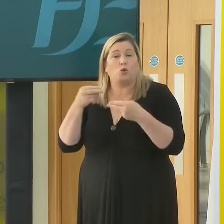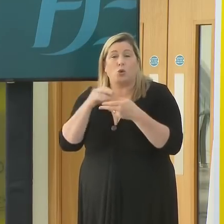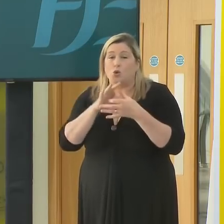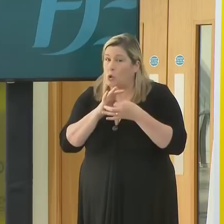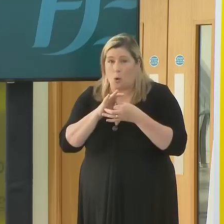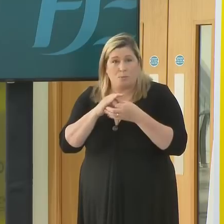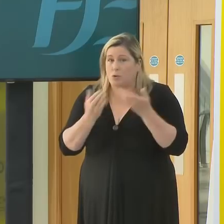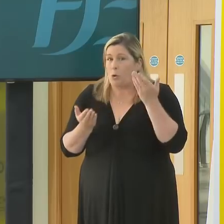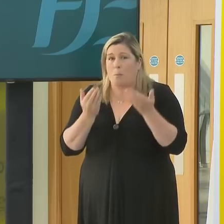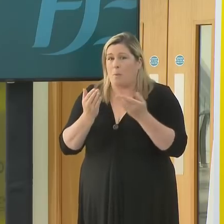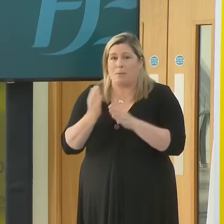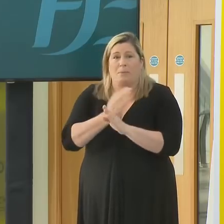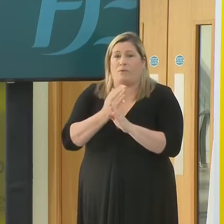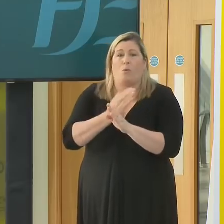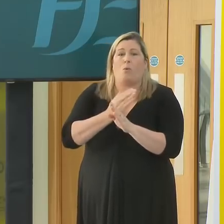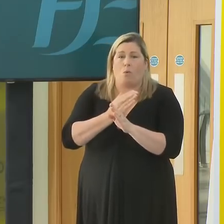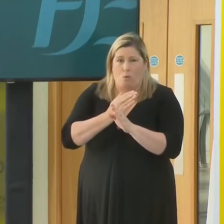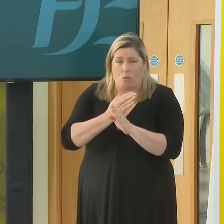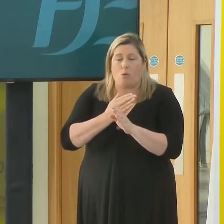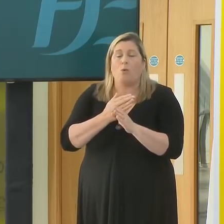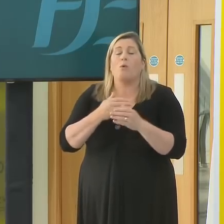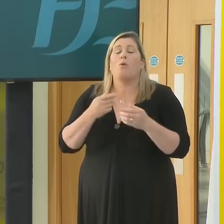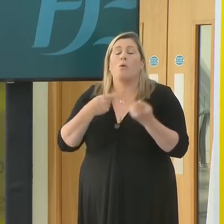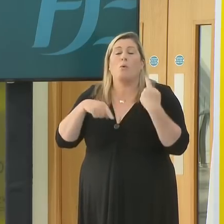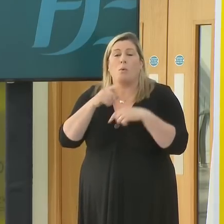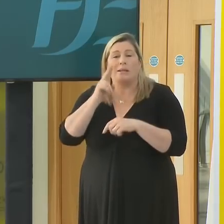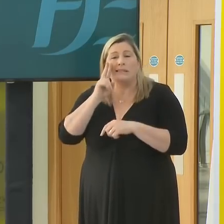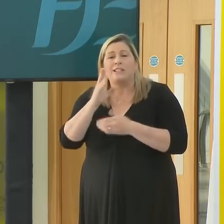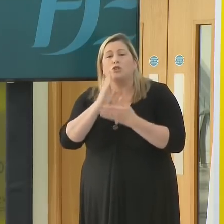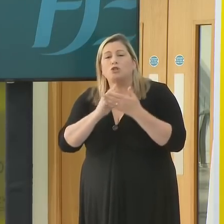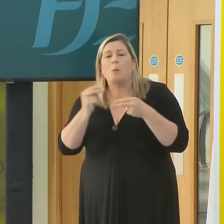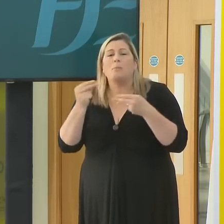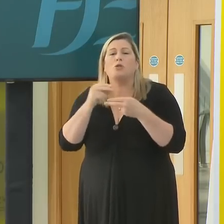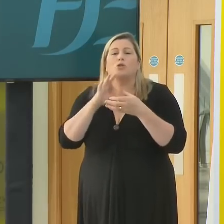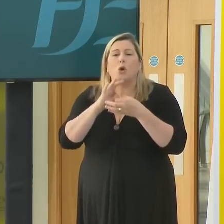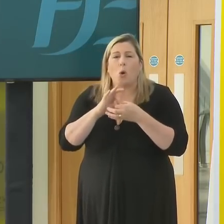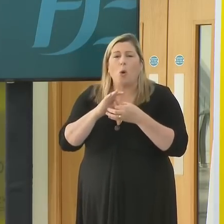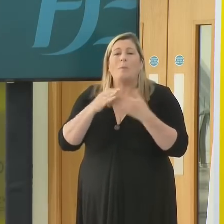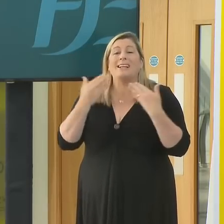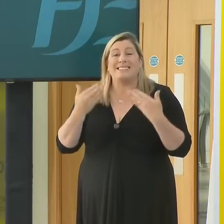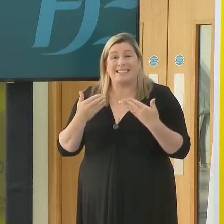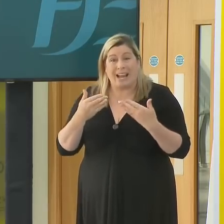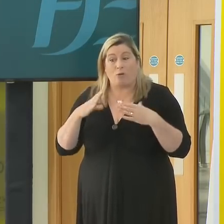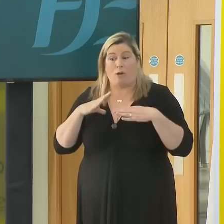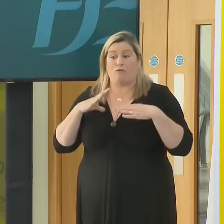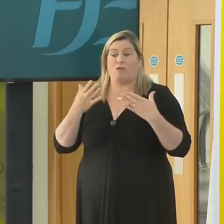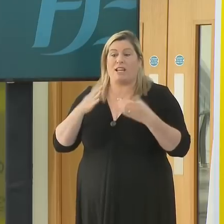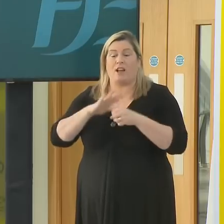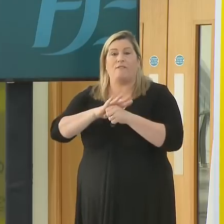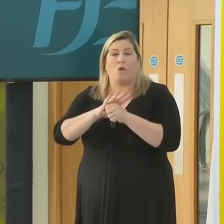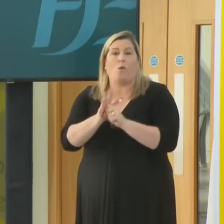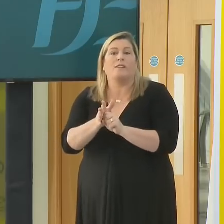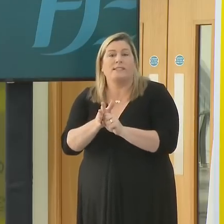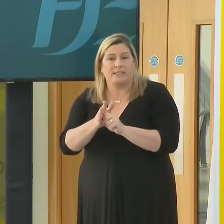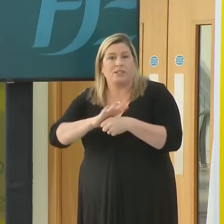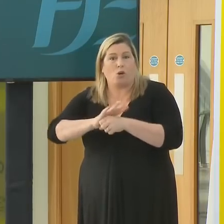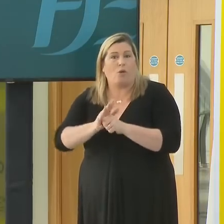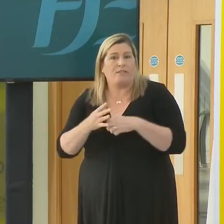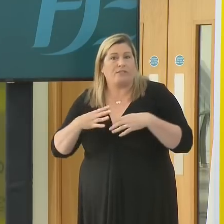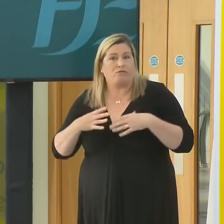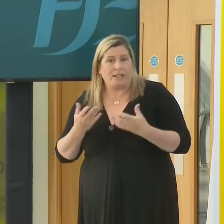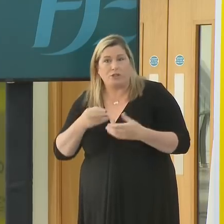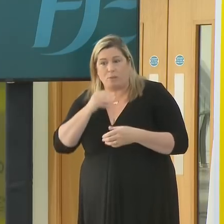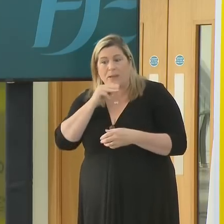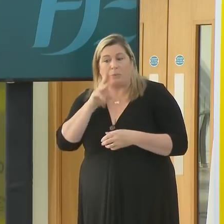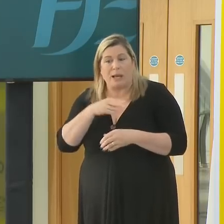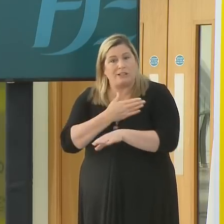readily as we would previously have done. We are seeing some nursing homes now being declared free of outbreaks, and we are in a position where we can